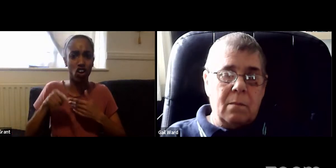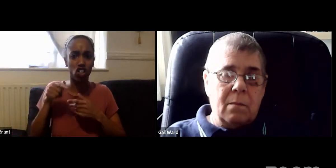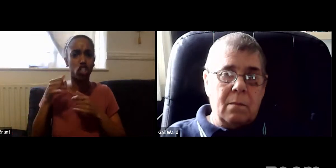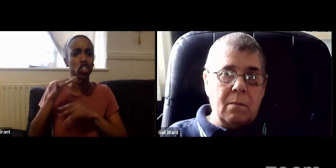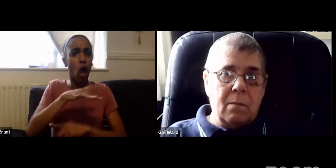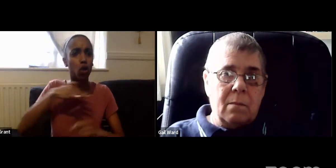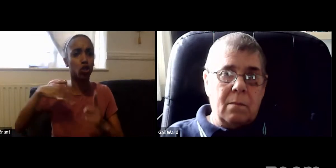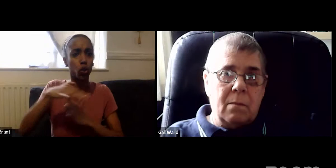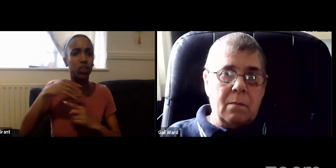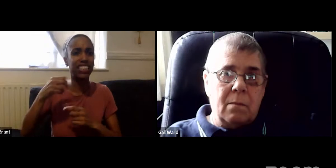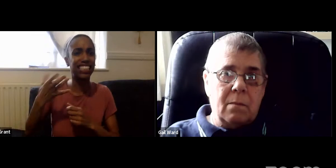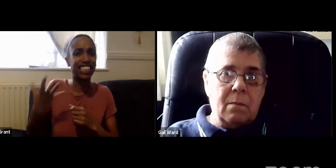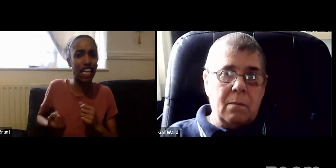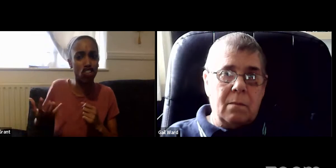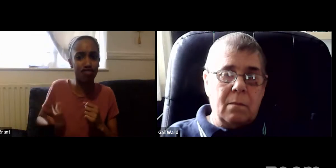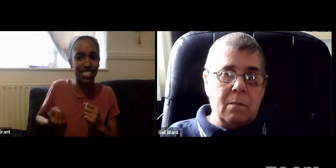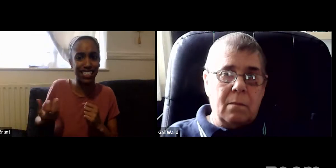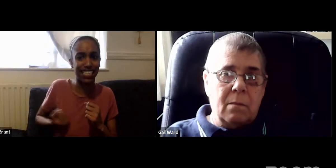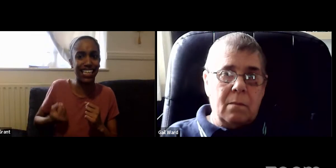which doesn't seem fair.